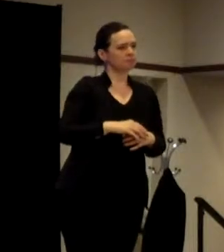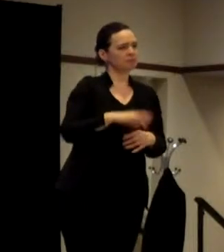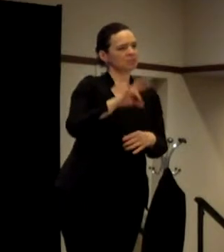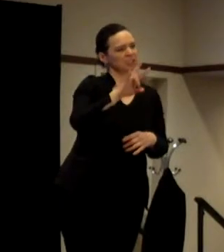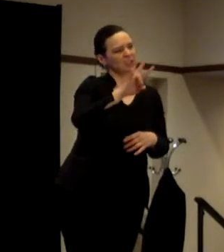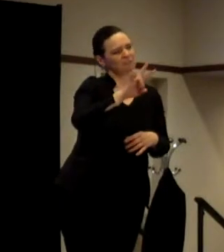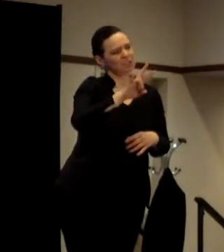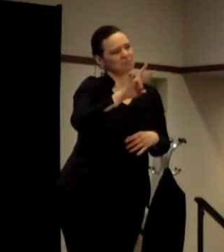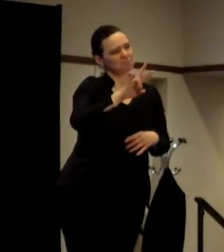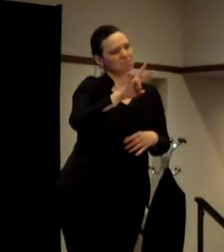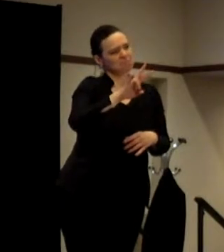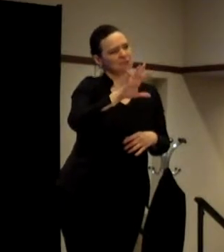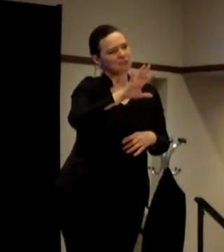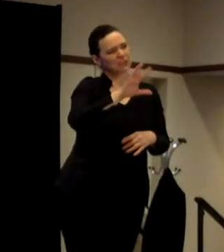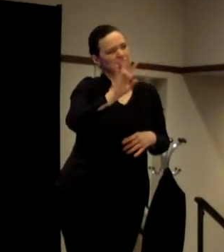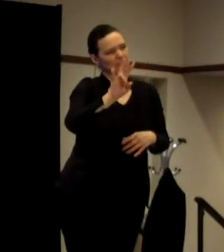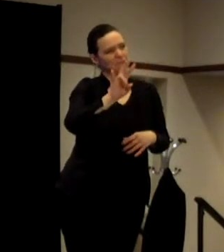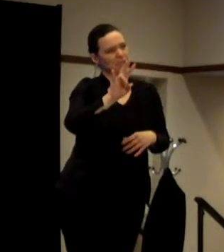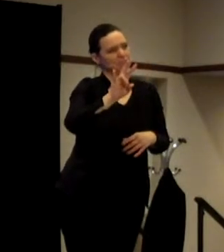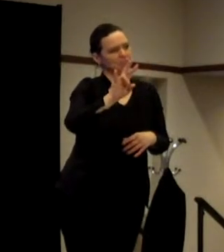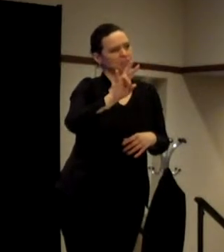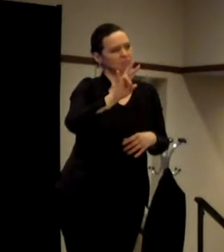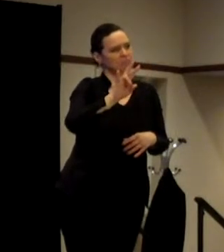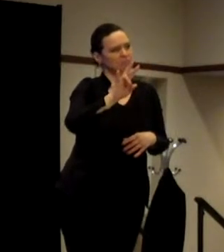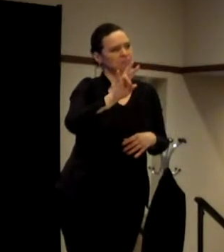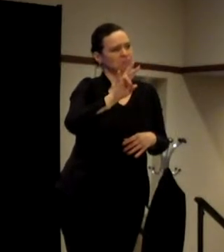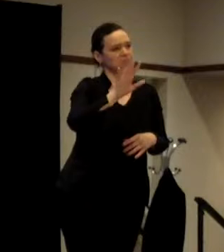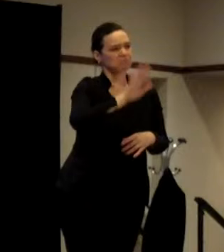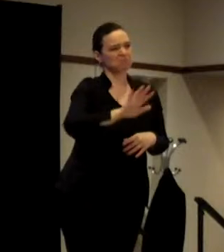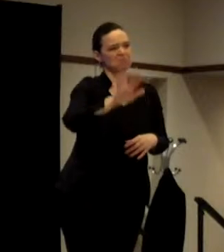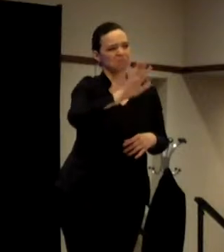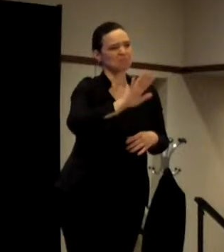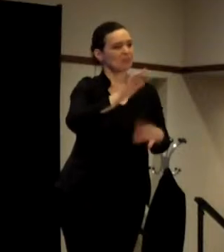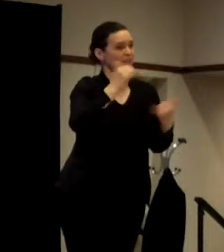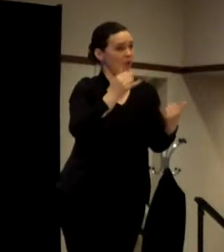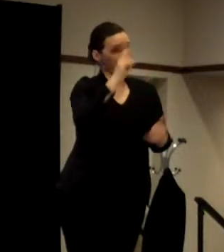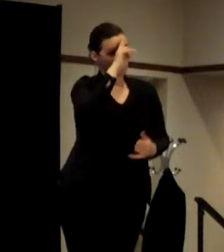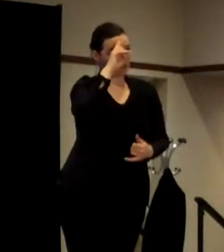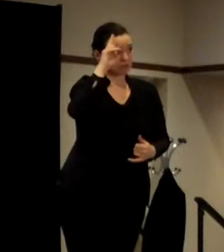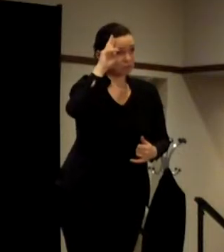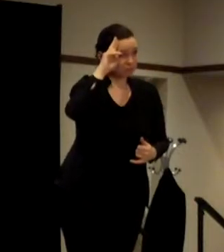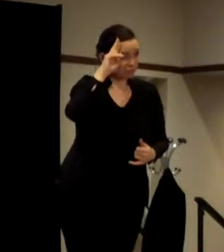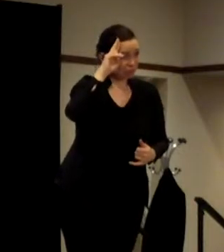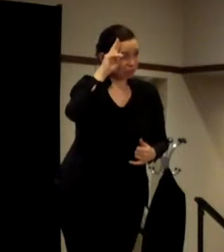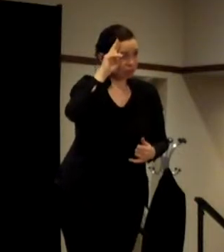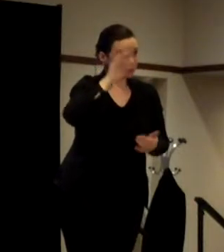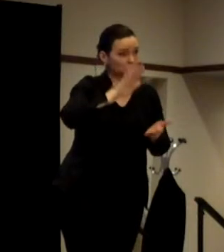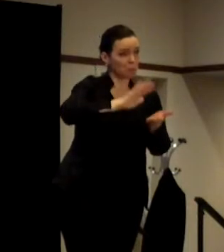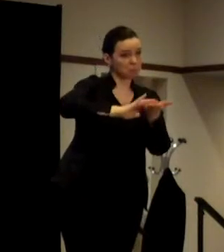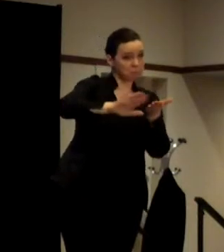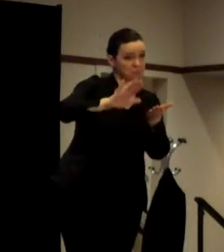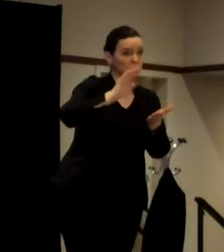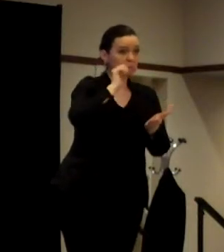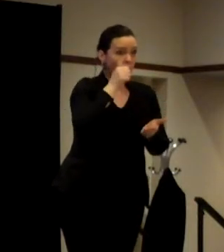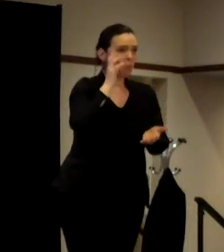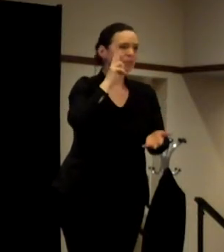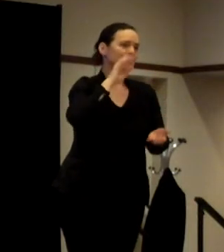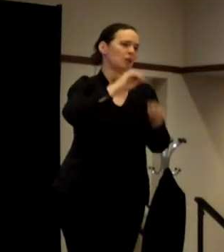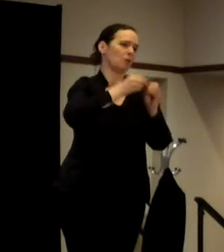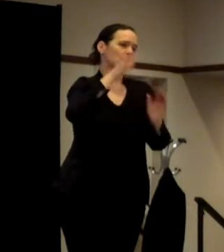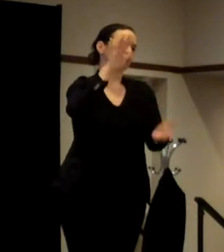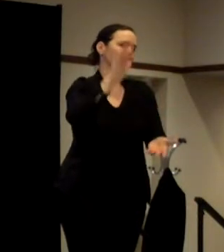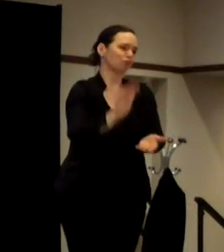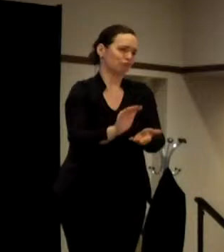So I think we'll see the hospital numbers continue to drop a little bit each